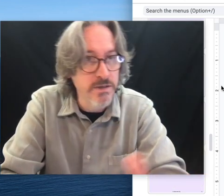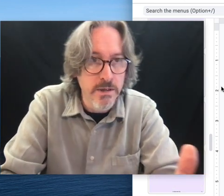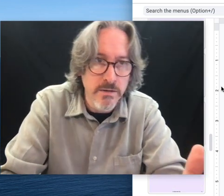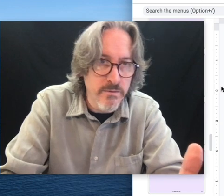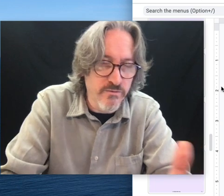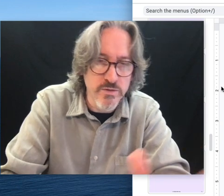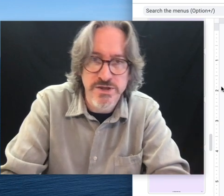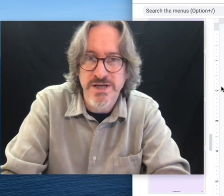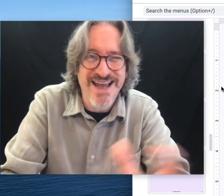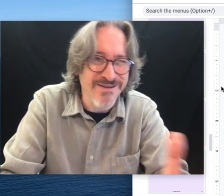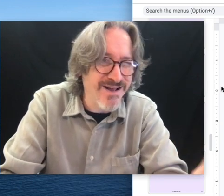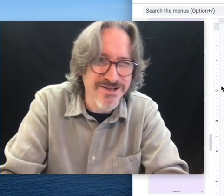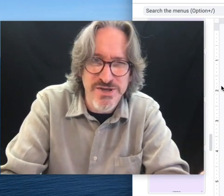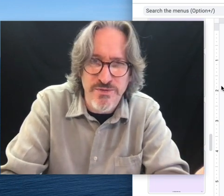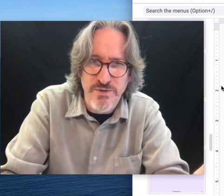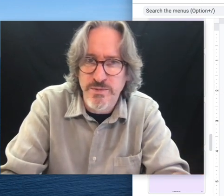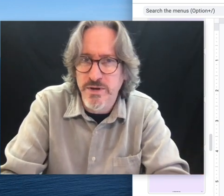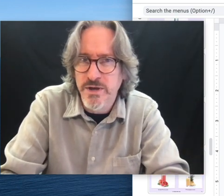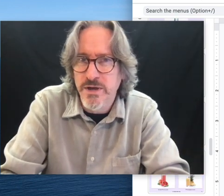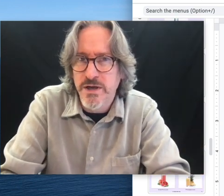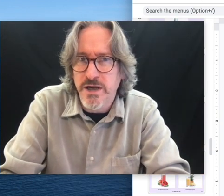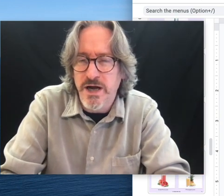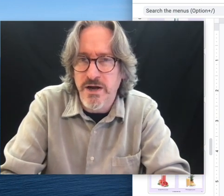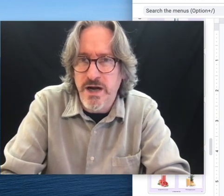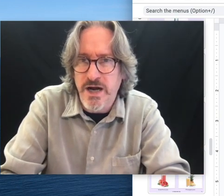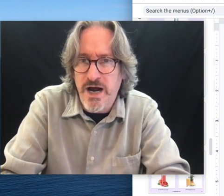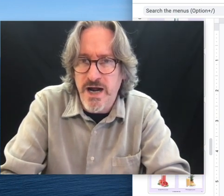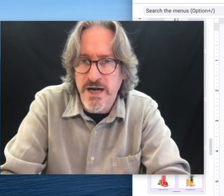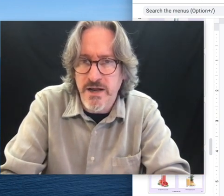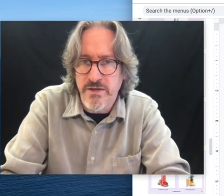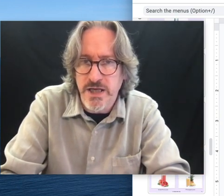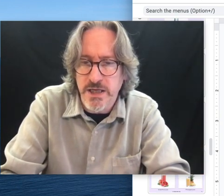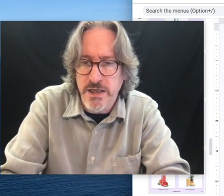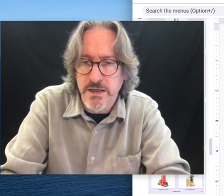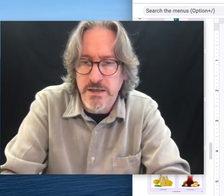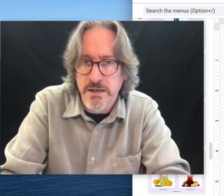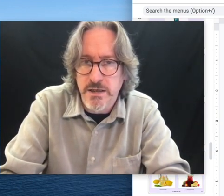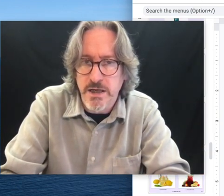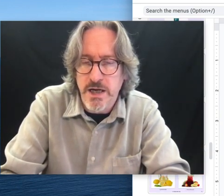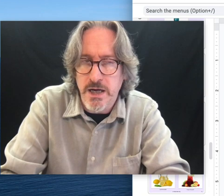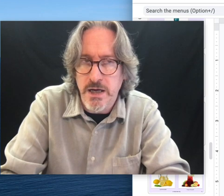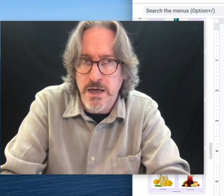different fruits. Again, I'll just go through on the